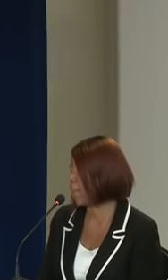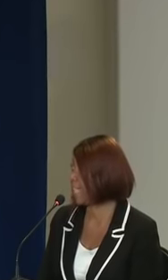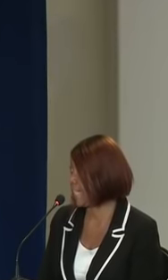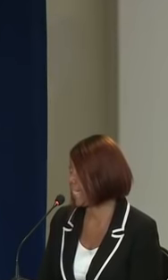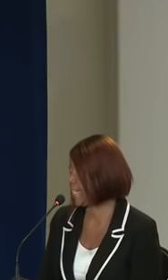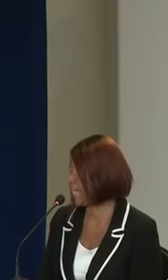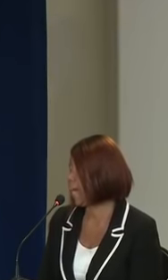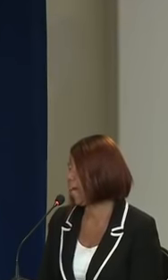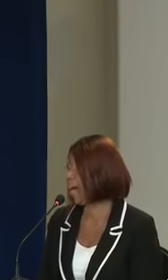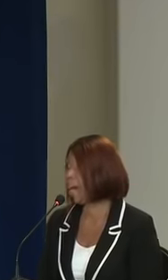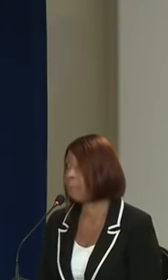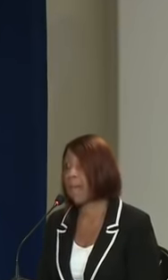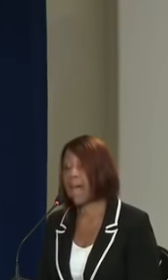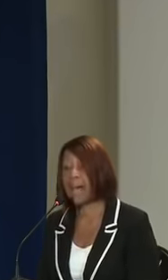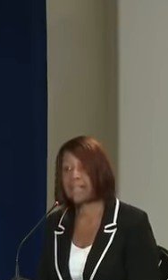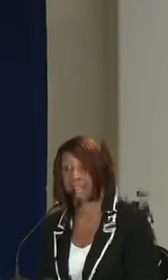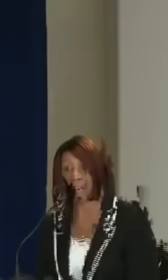they are needed.